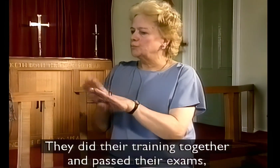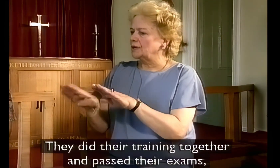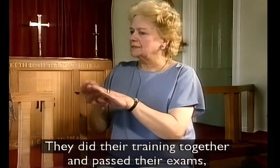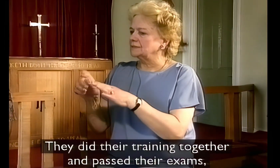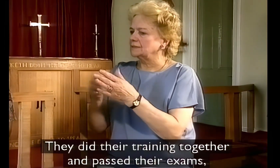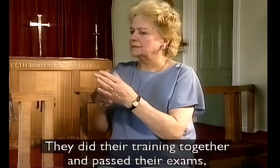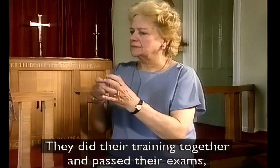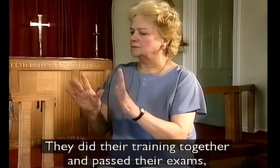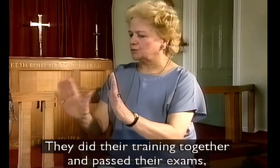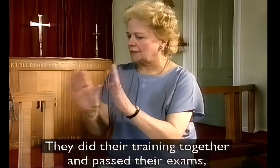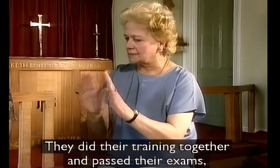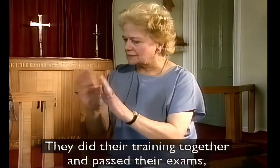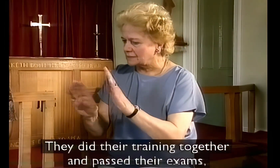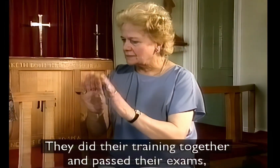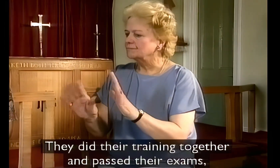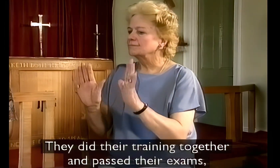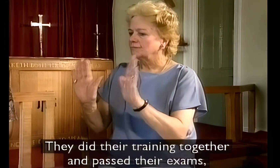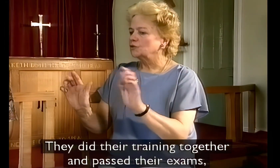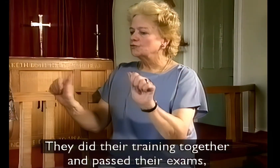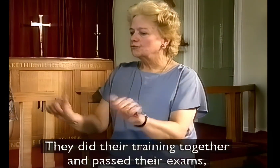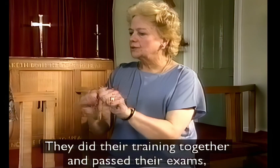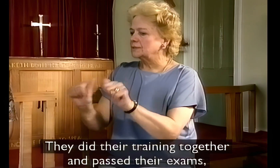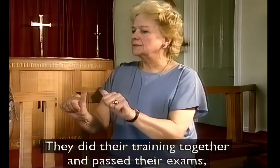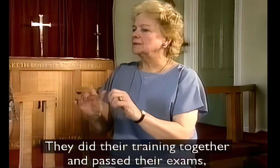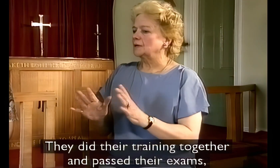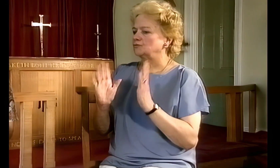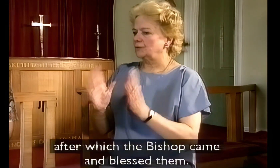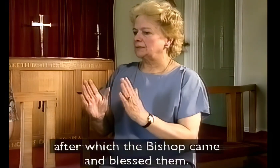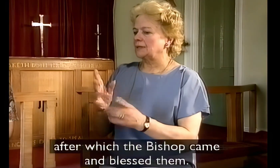They did their training together and passed their exams.